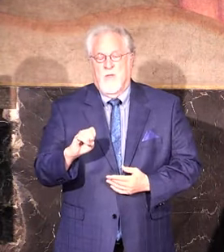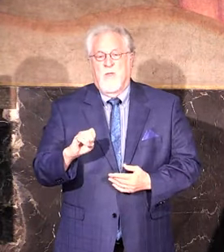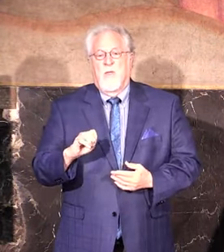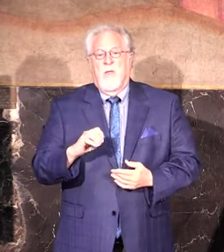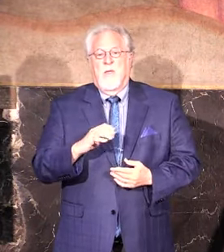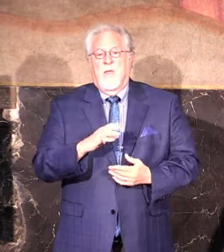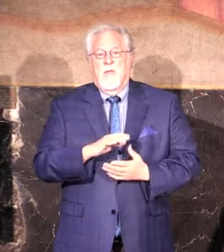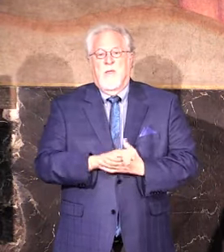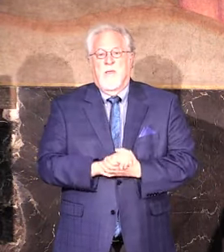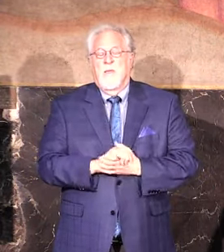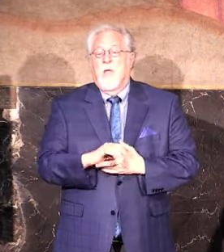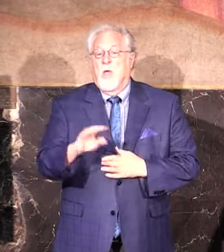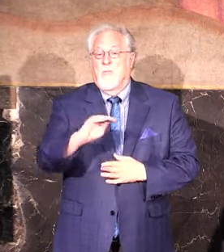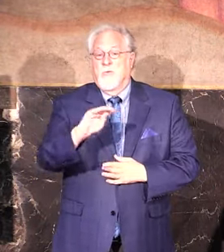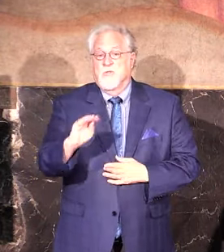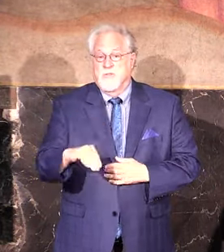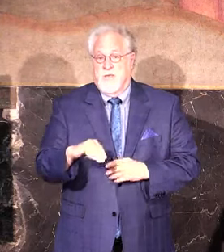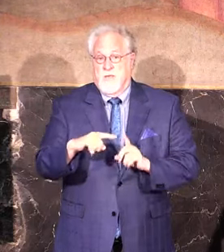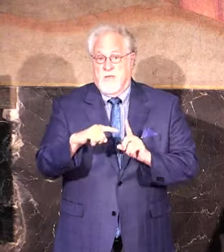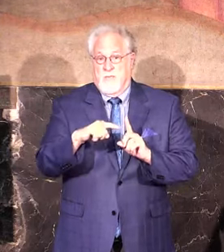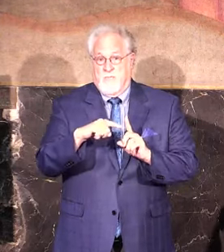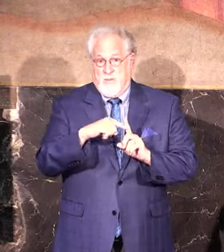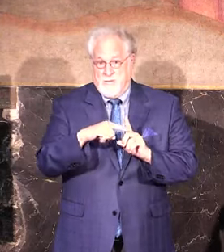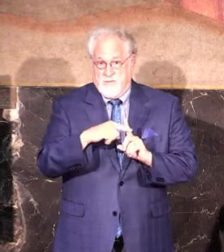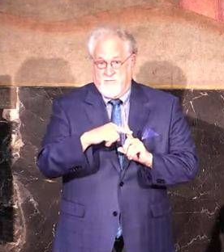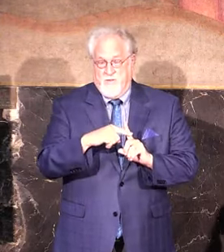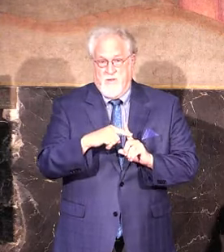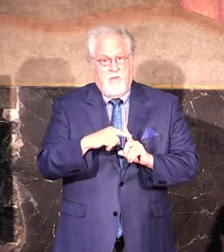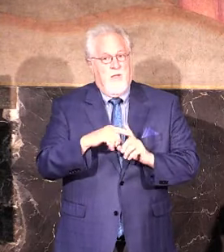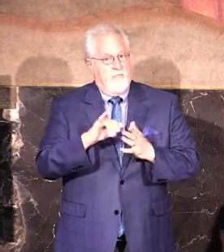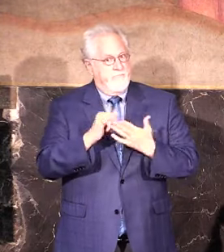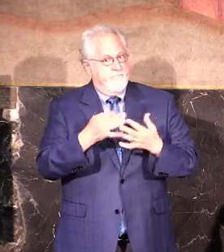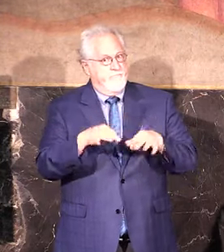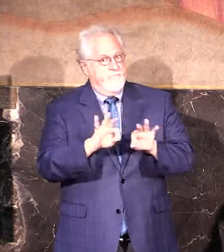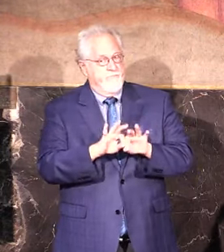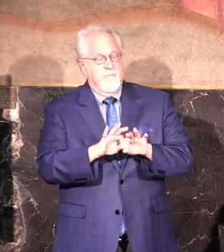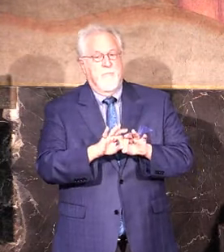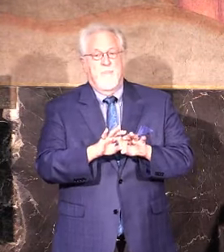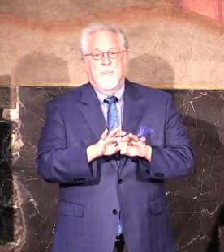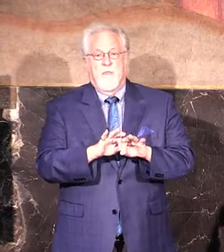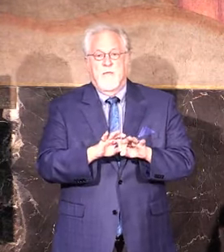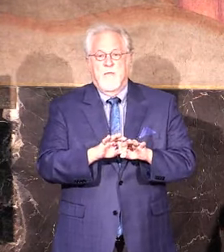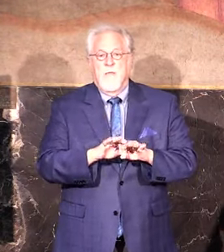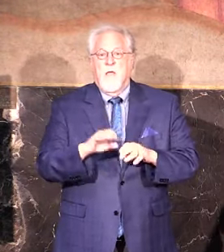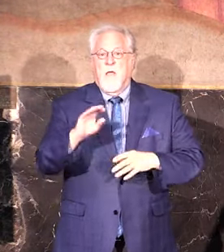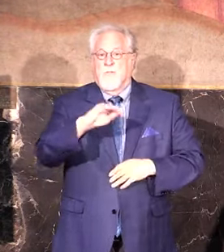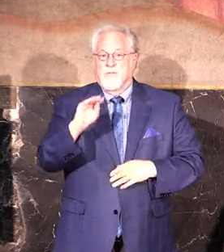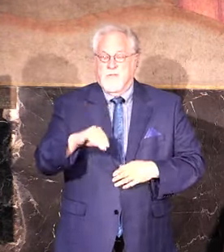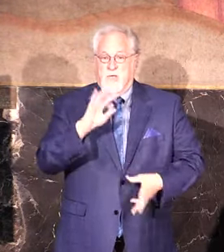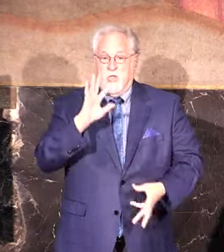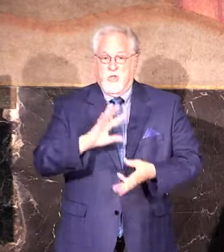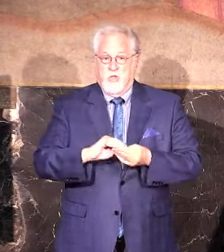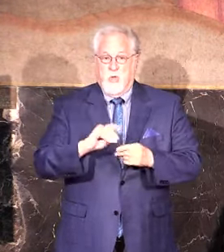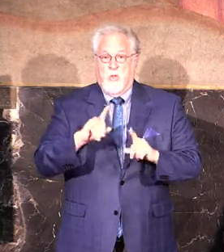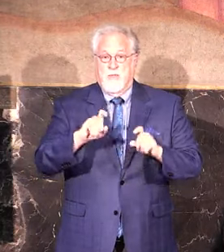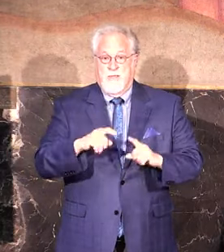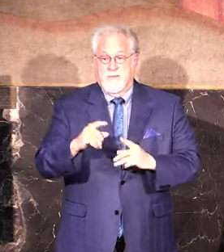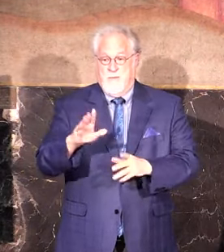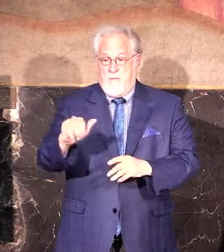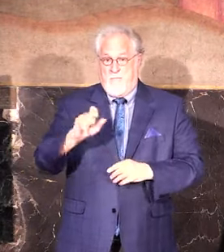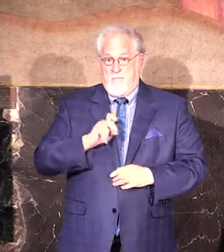And the percentage positivity, which is obviously very important, the percentage of total tests that returned